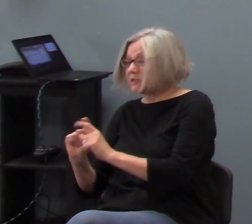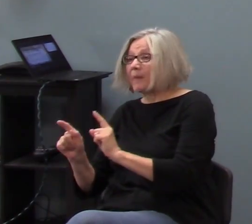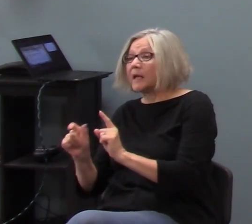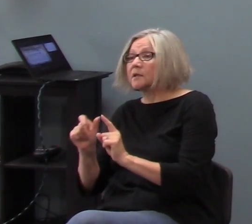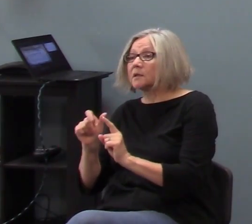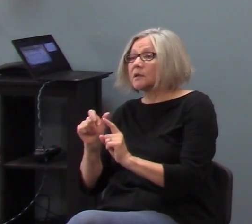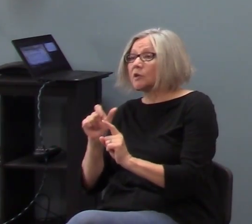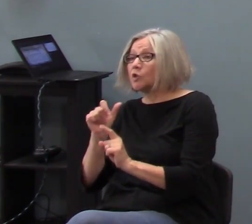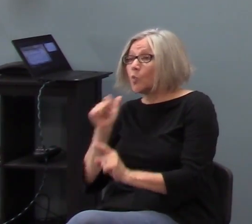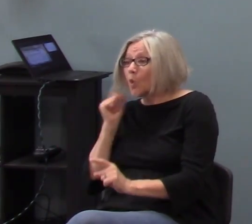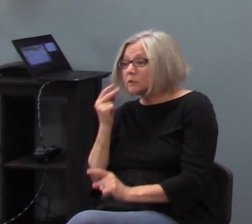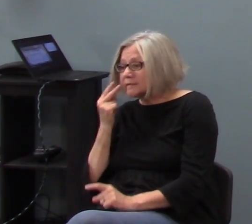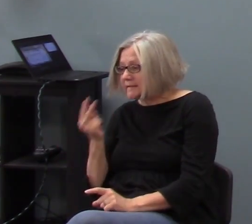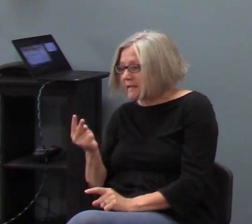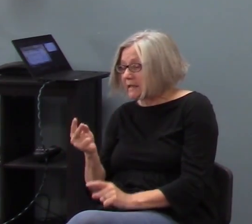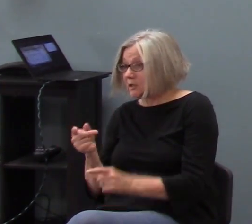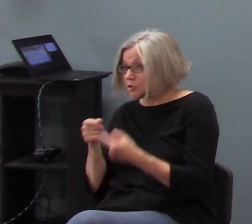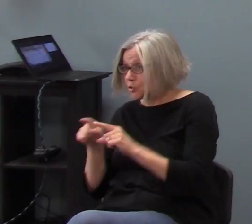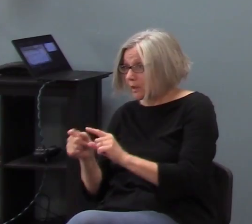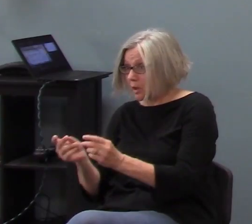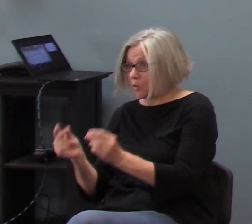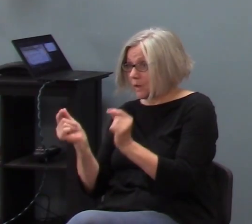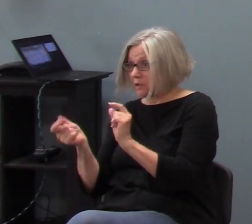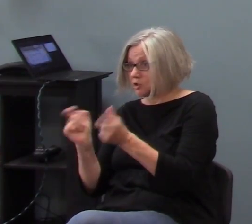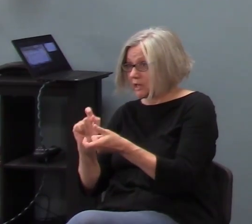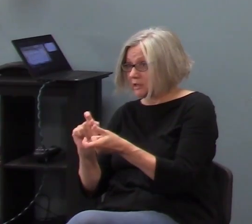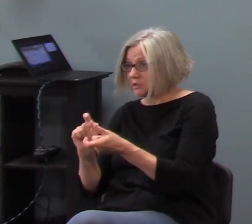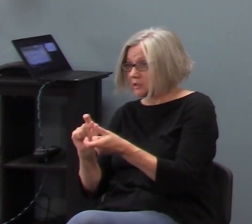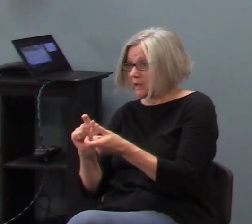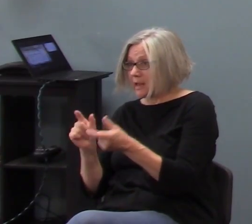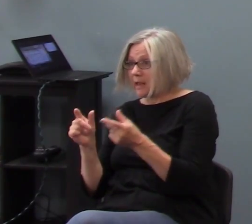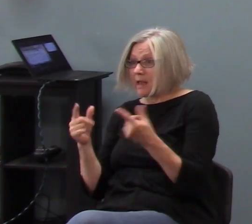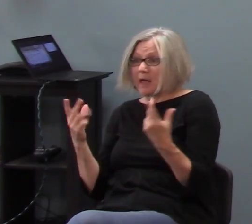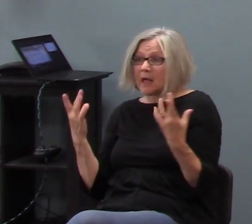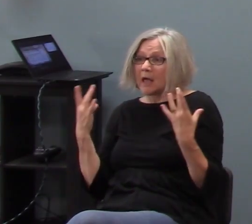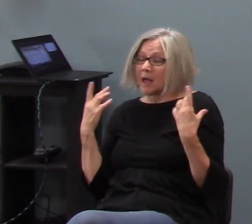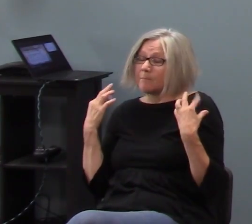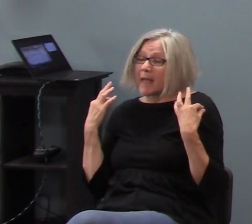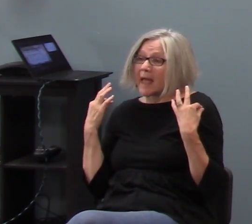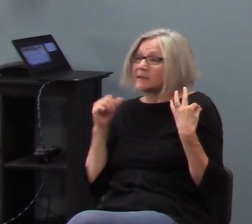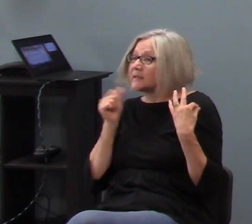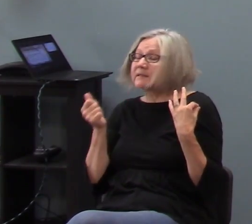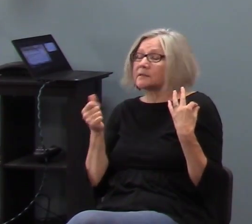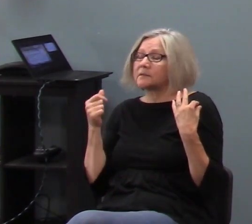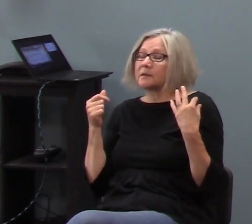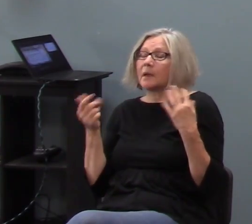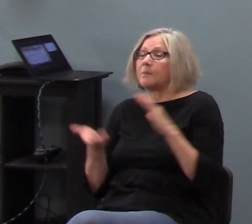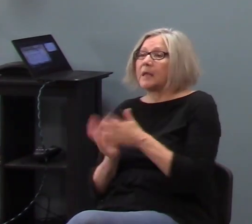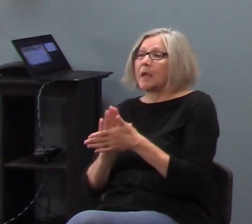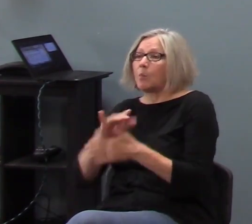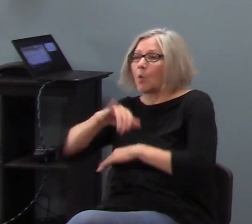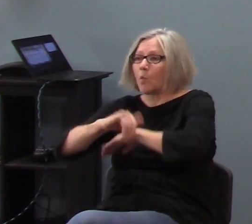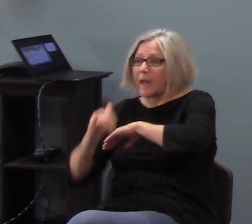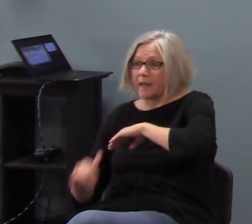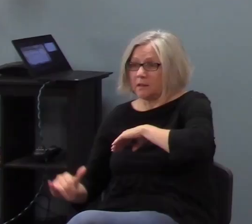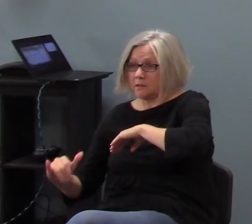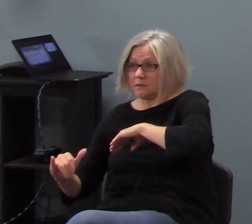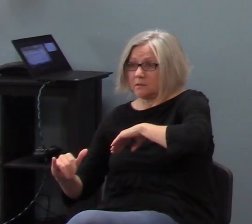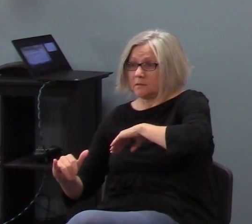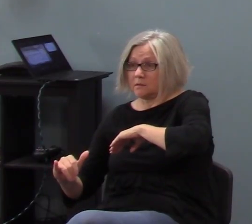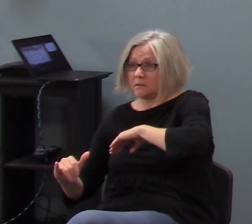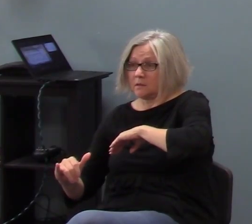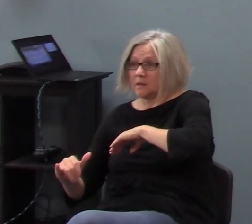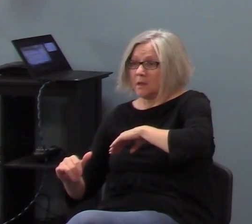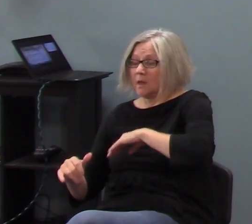don't see a bat turning into a whale. You see a bat turning into two different kinds of bat, or